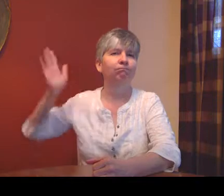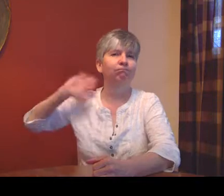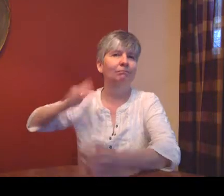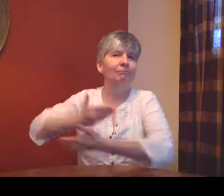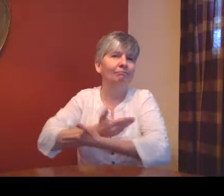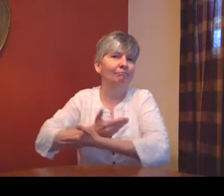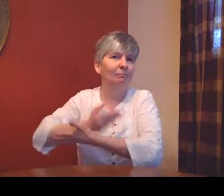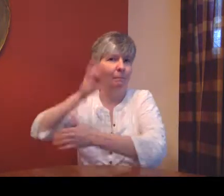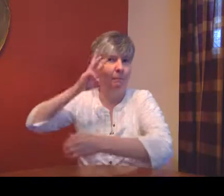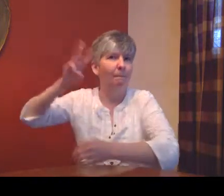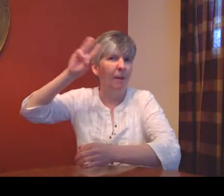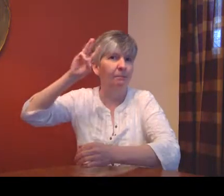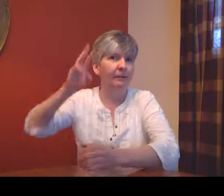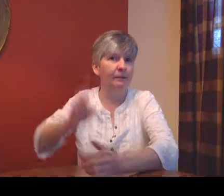That's where I was baptized.